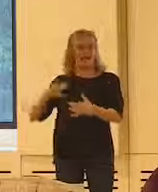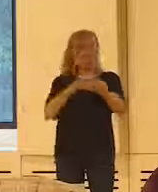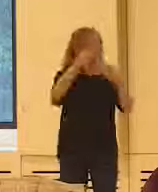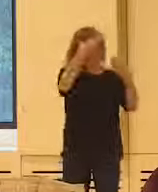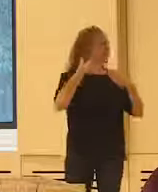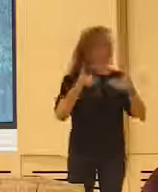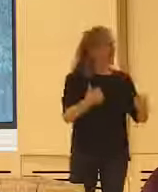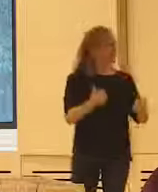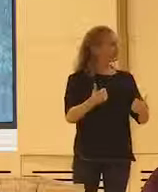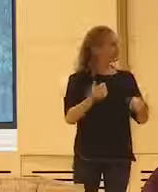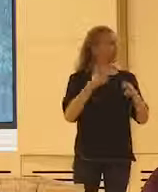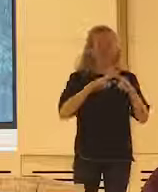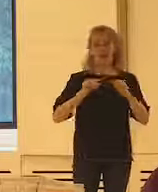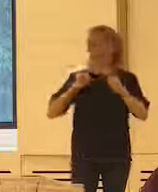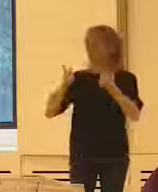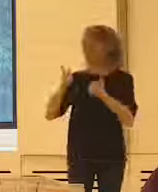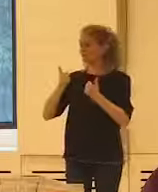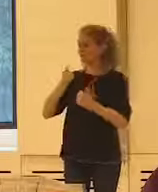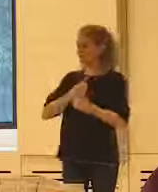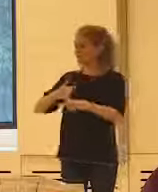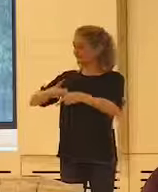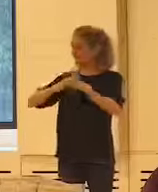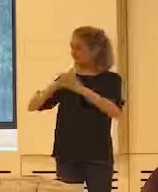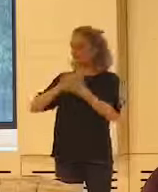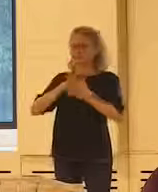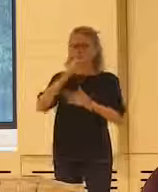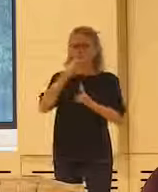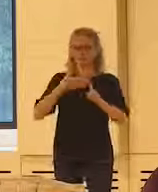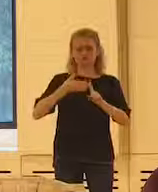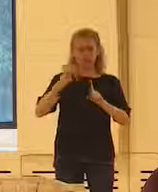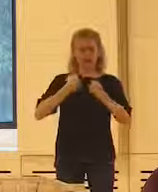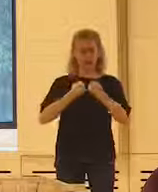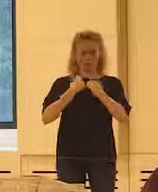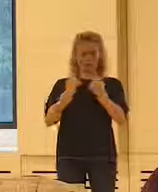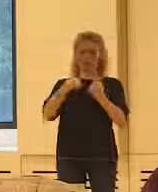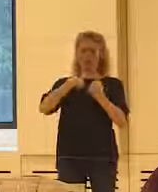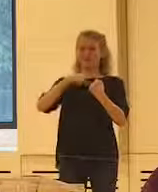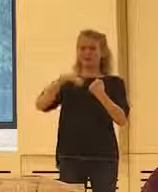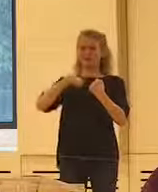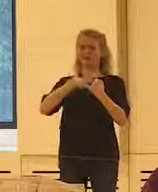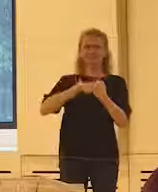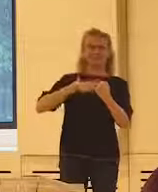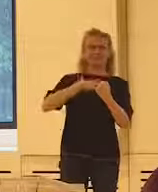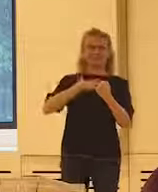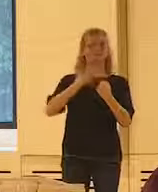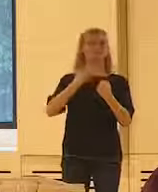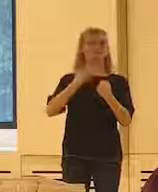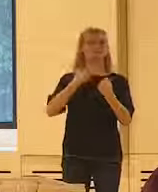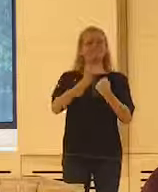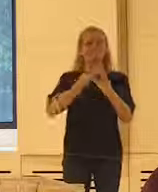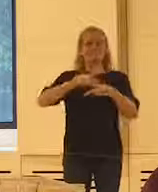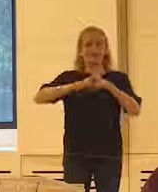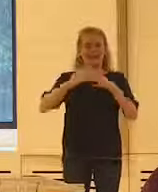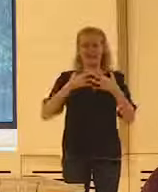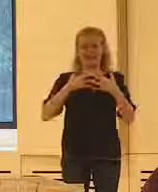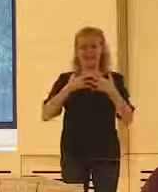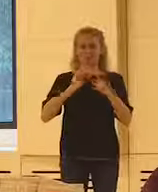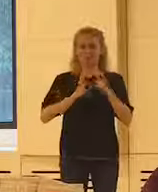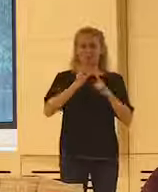mental well-being and keeping mentally well. So it's recognising within you that if what you're feeling, and